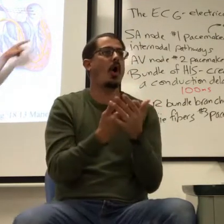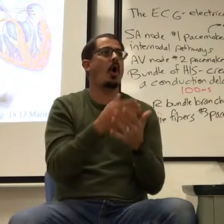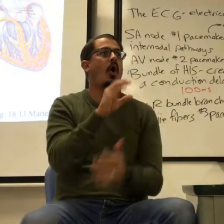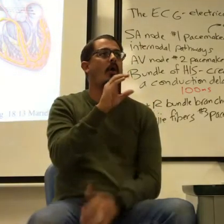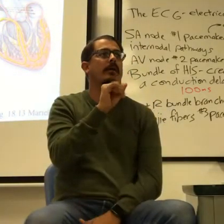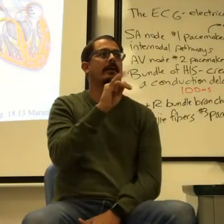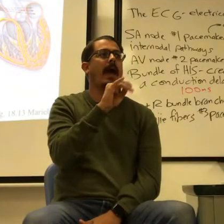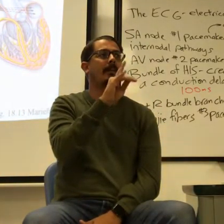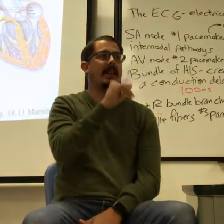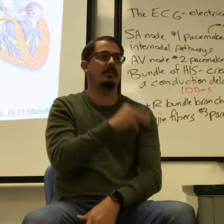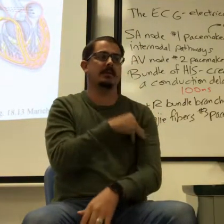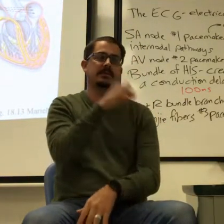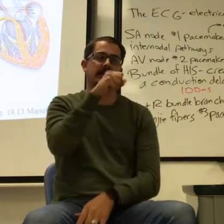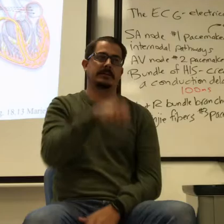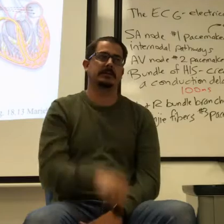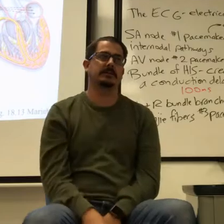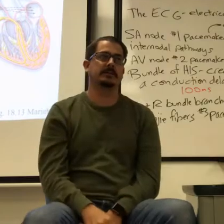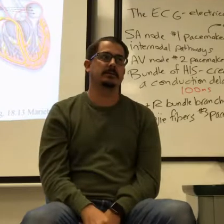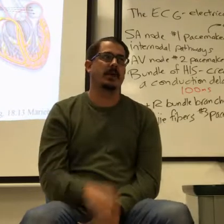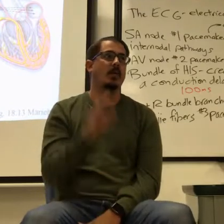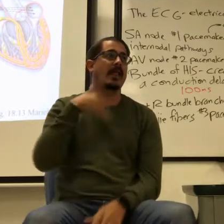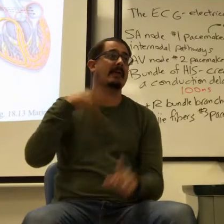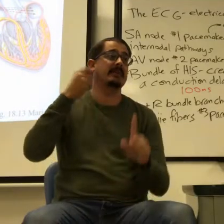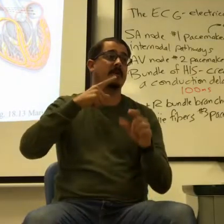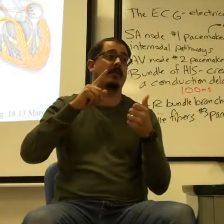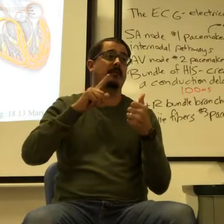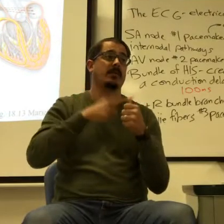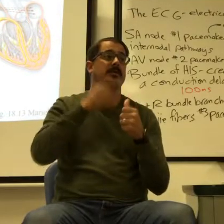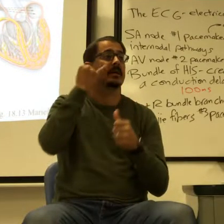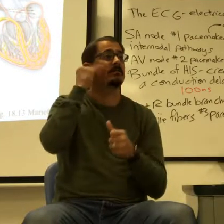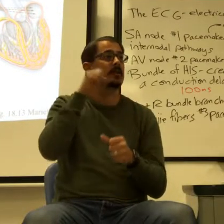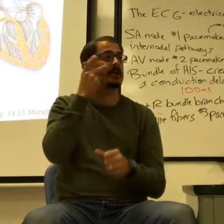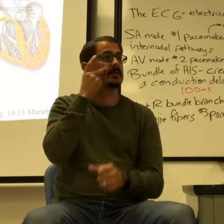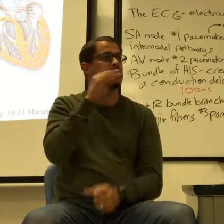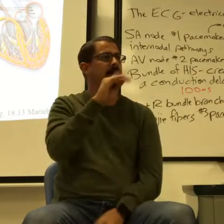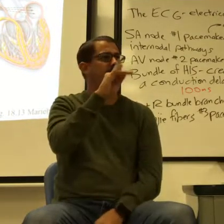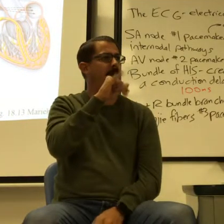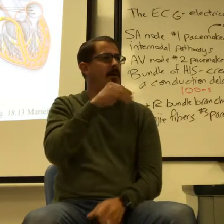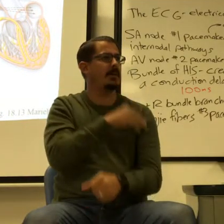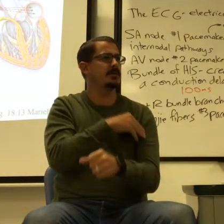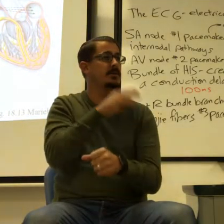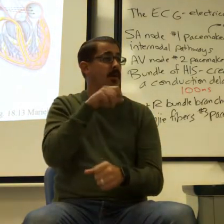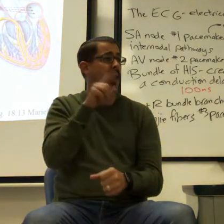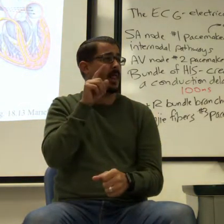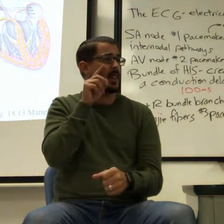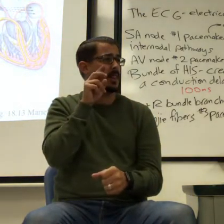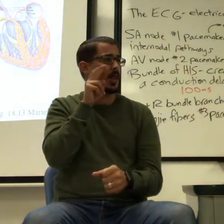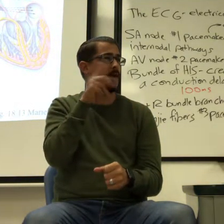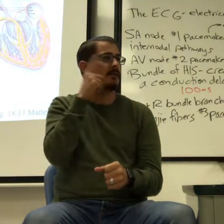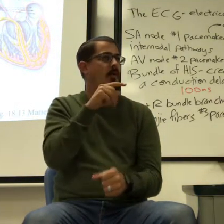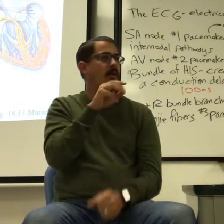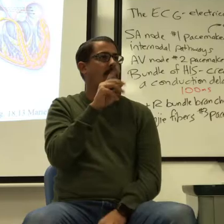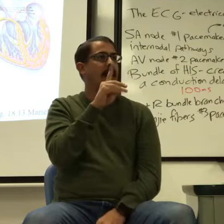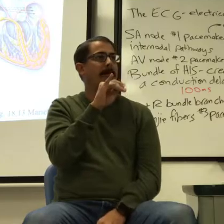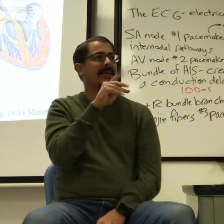muscles. Yeah. And if you can see the papillary muscle, you should look for Purkinje fibers going into it.